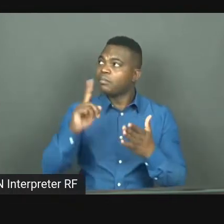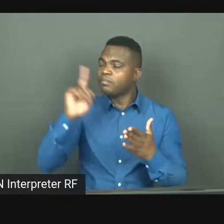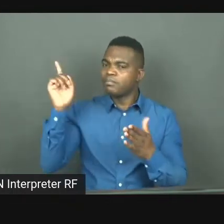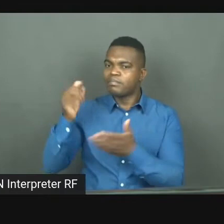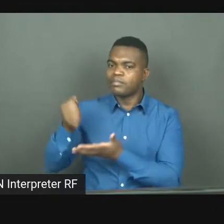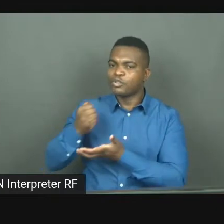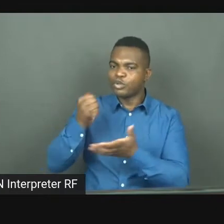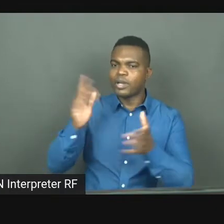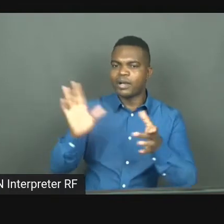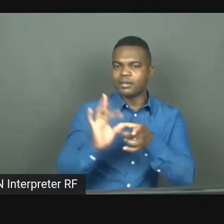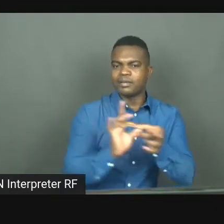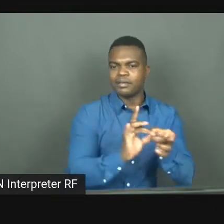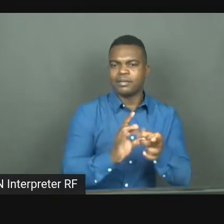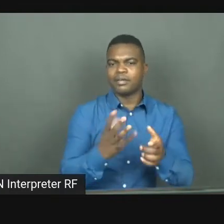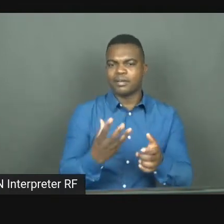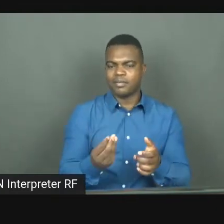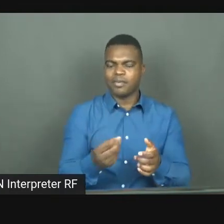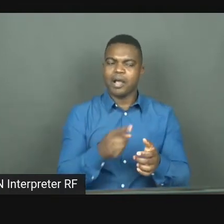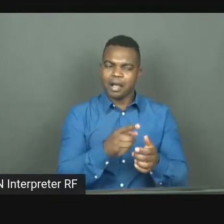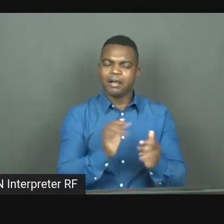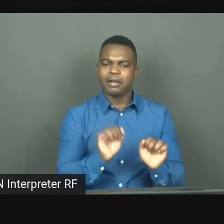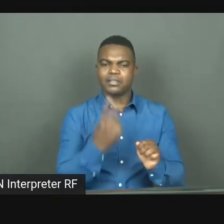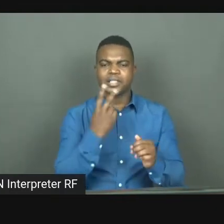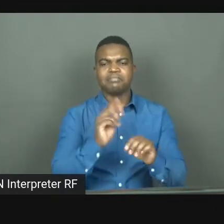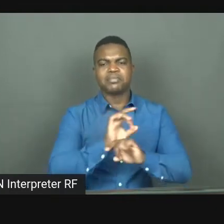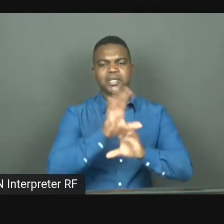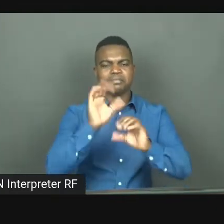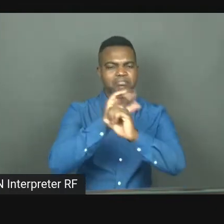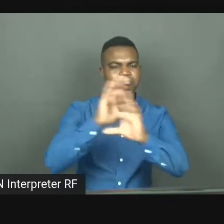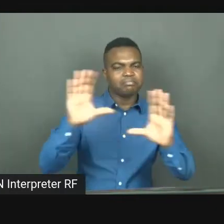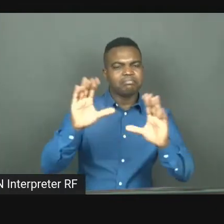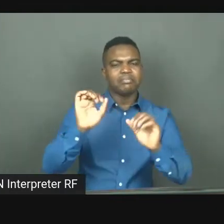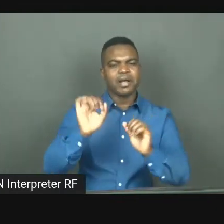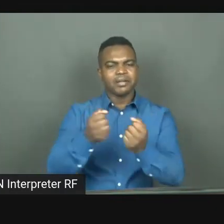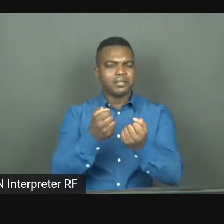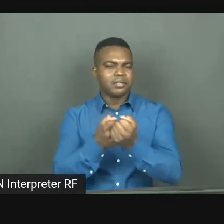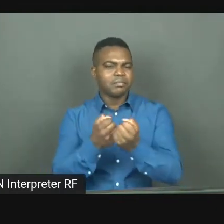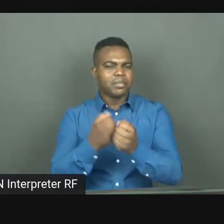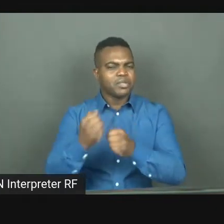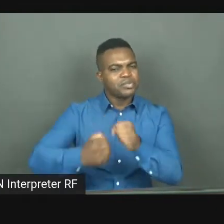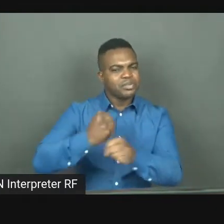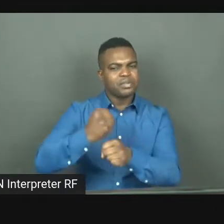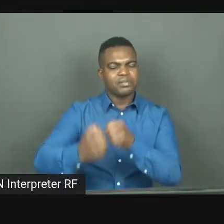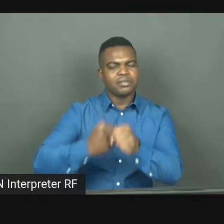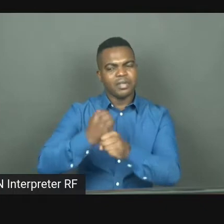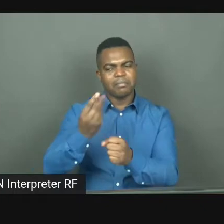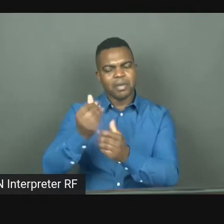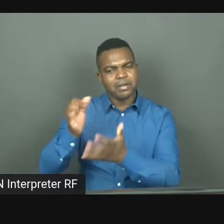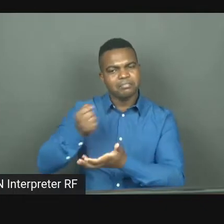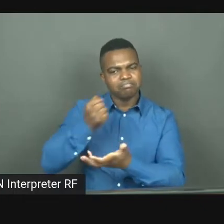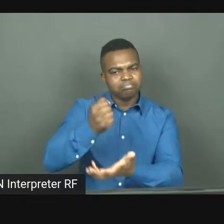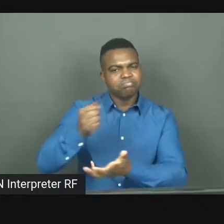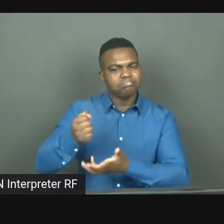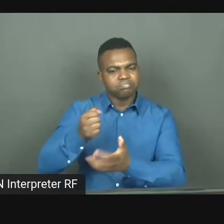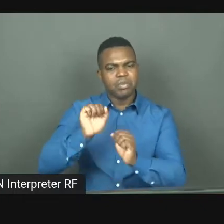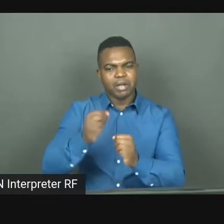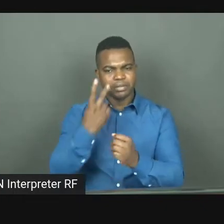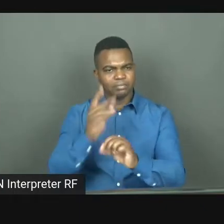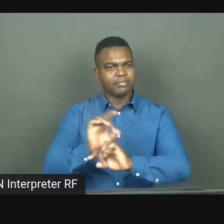There has been a tremendous growth in the use of cash. I was part of a high level